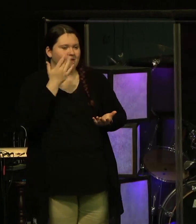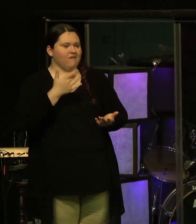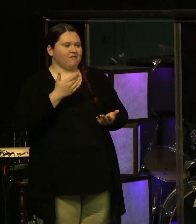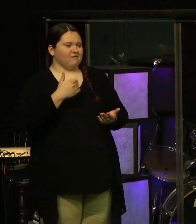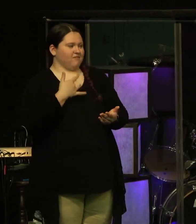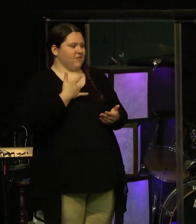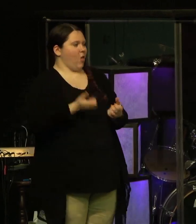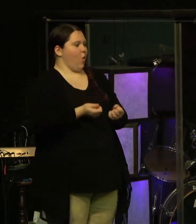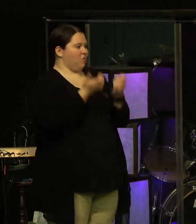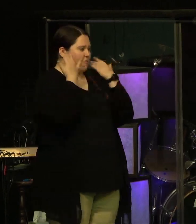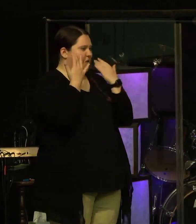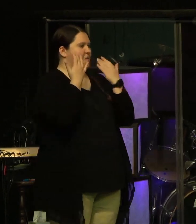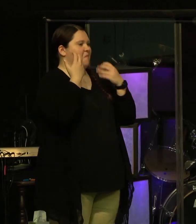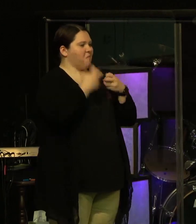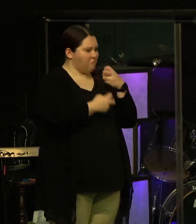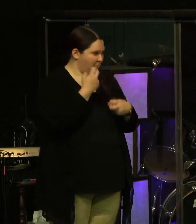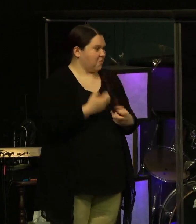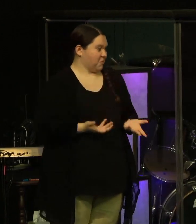you remember?